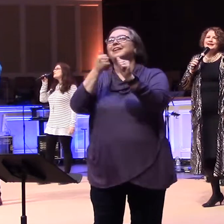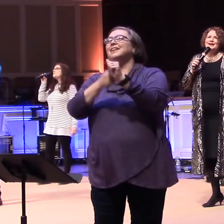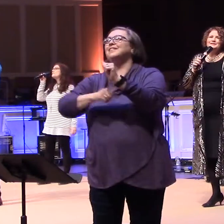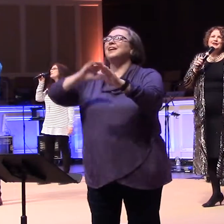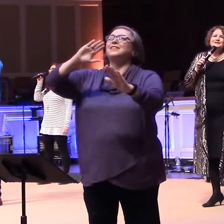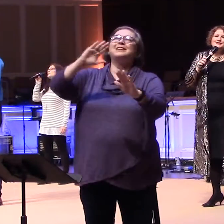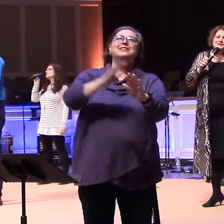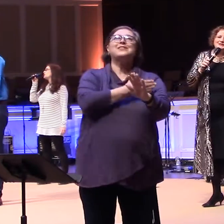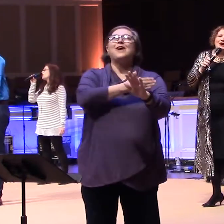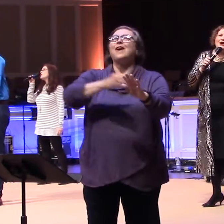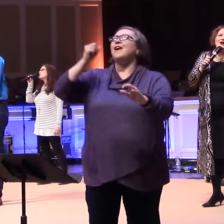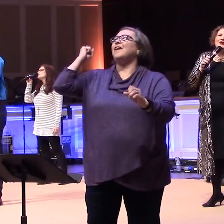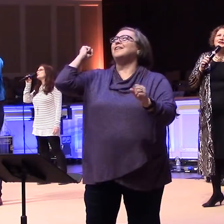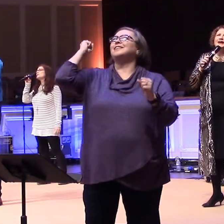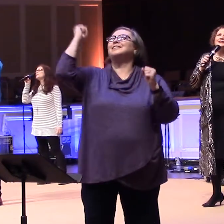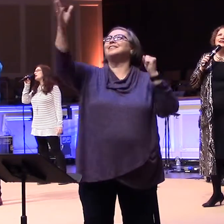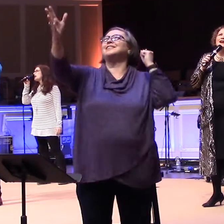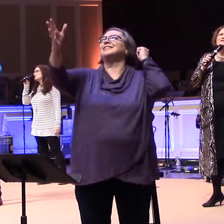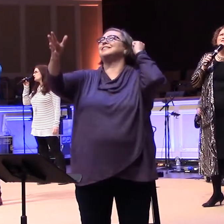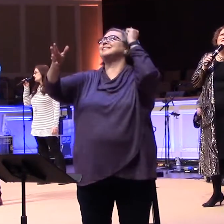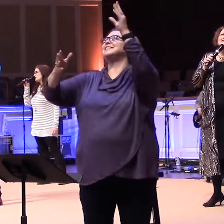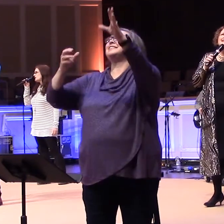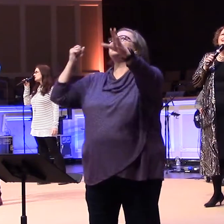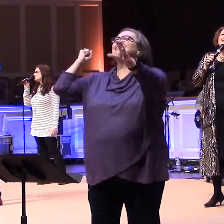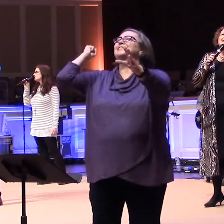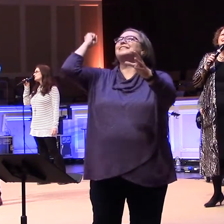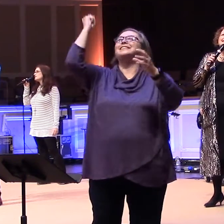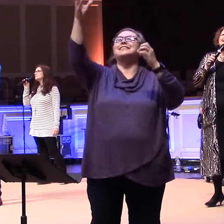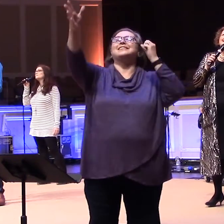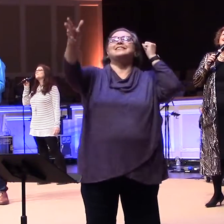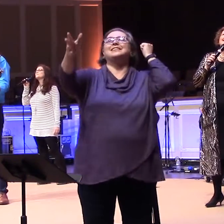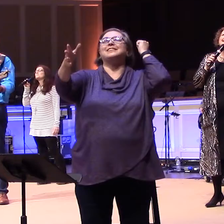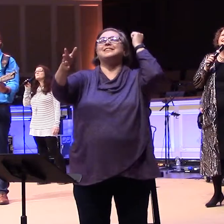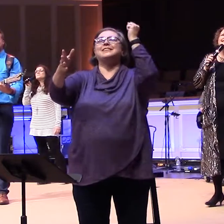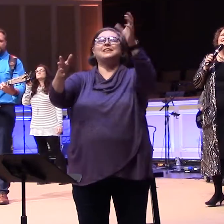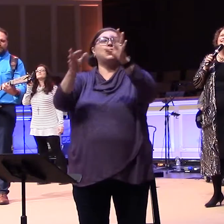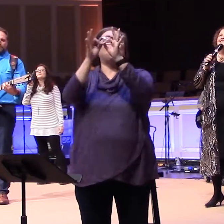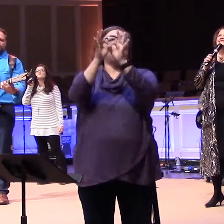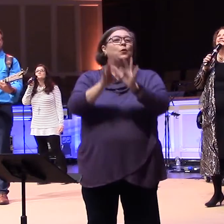Worthy of every song we could ever sing.